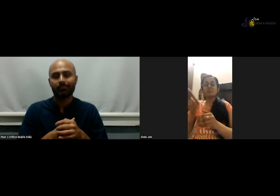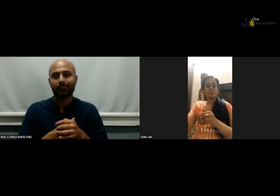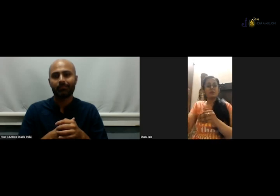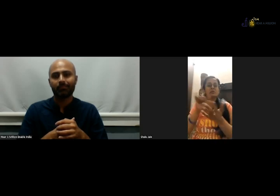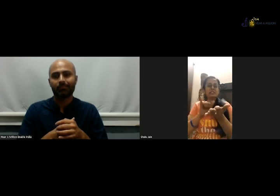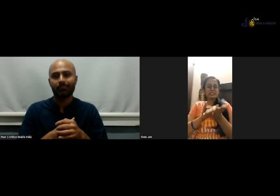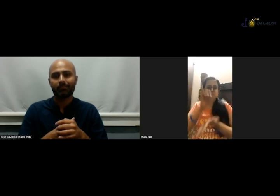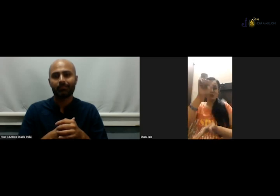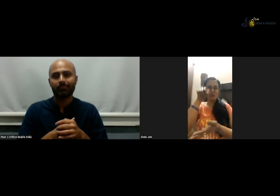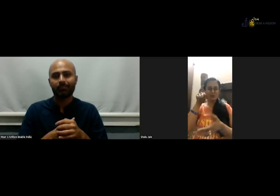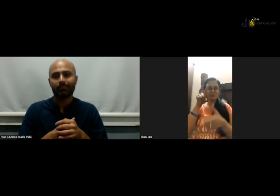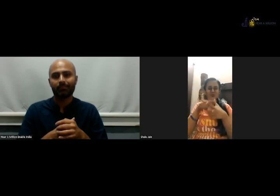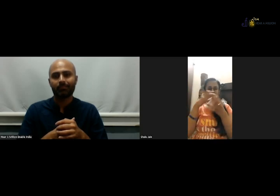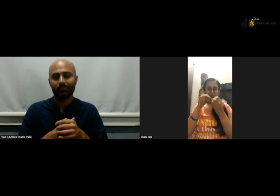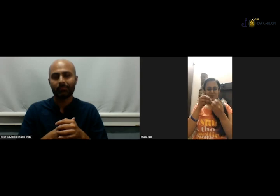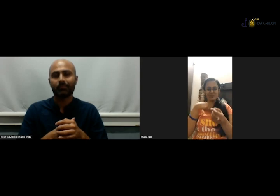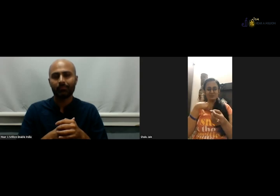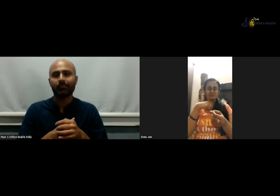was just thinking,